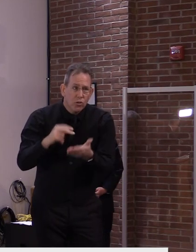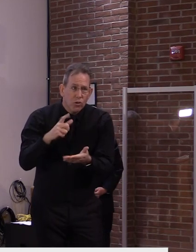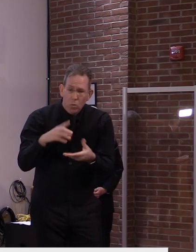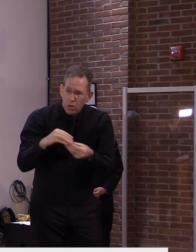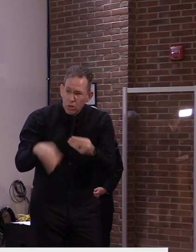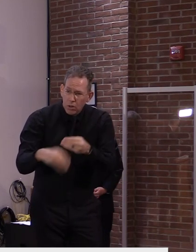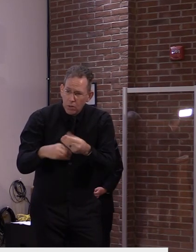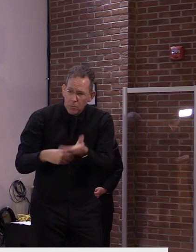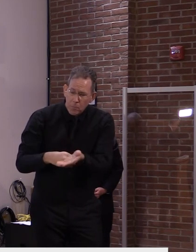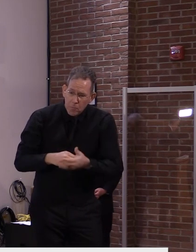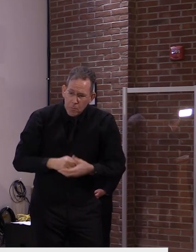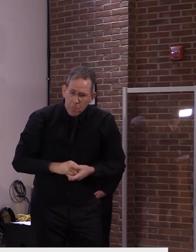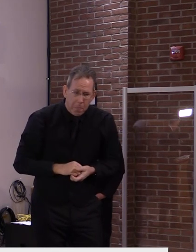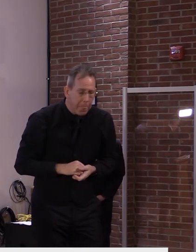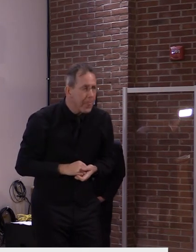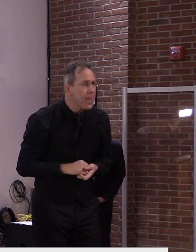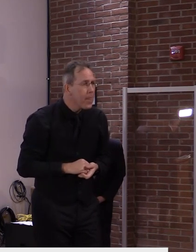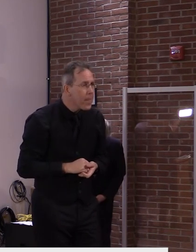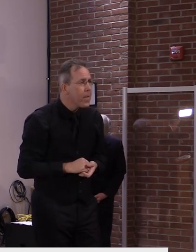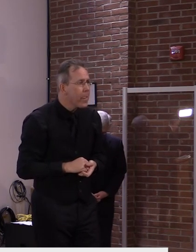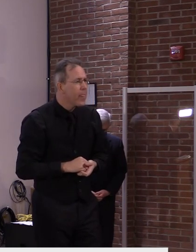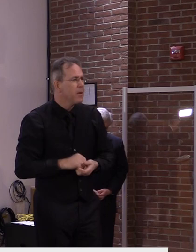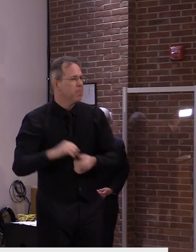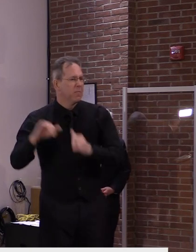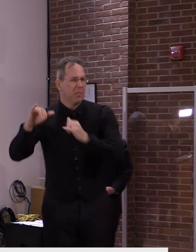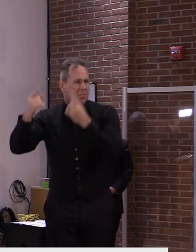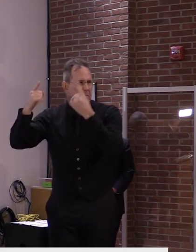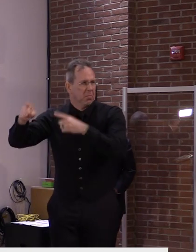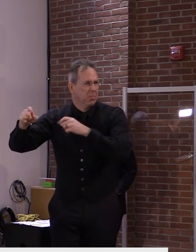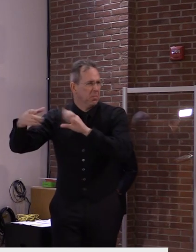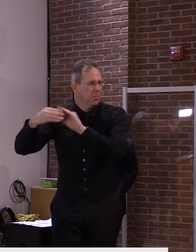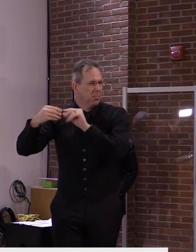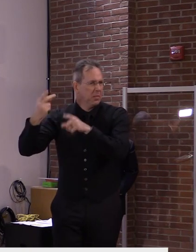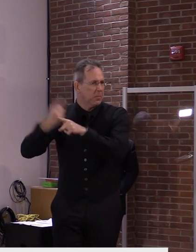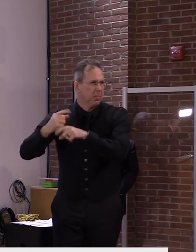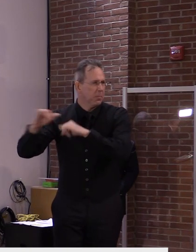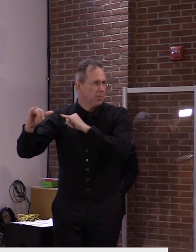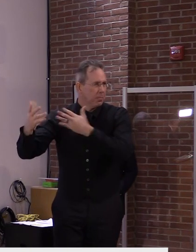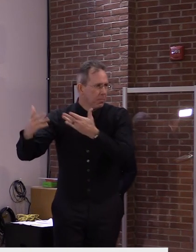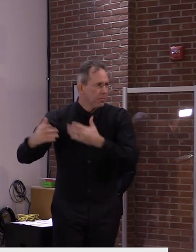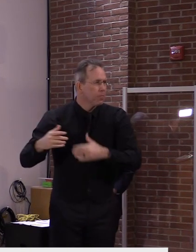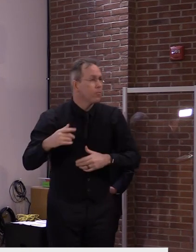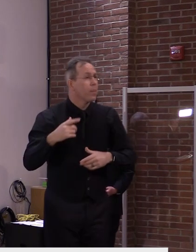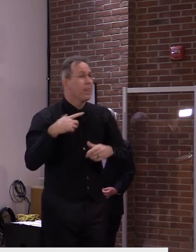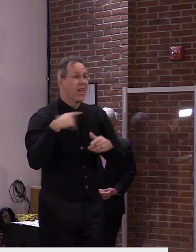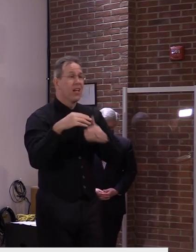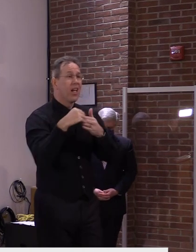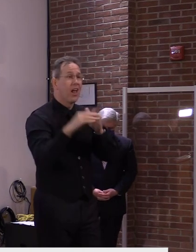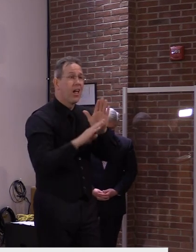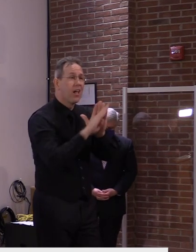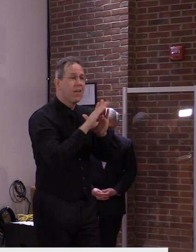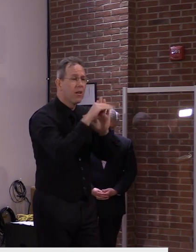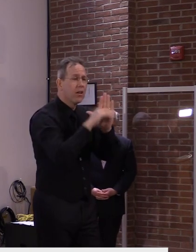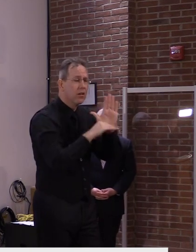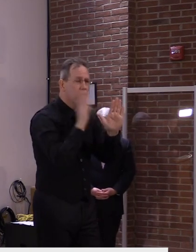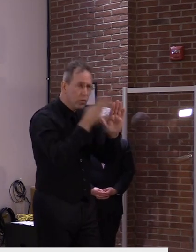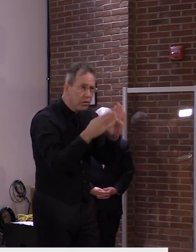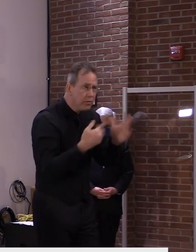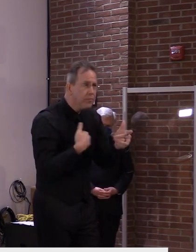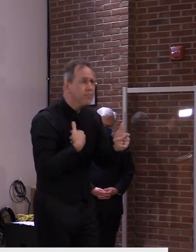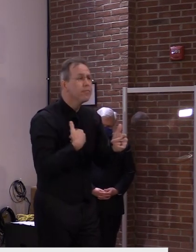Sure. Yes, Governor, we'll be updating some guidance this afternoon to clarify that clubs